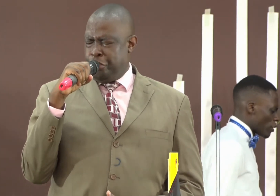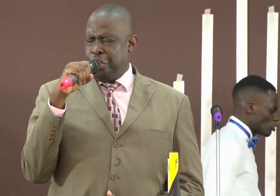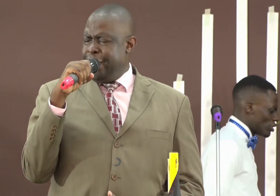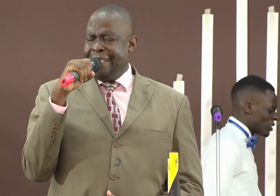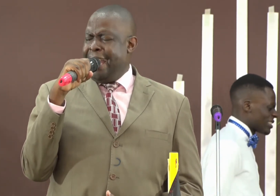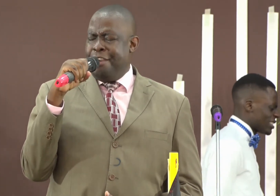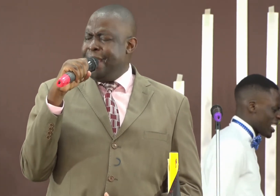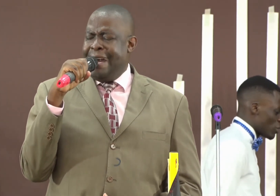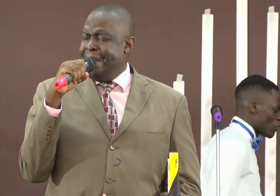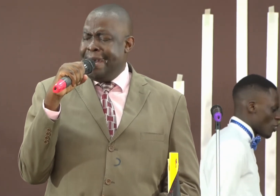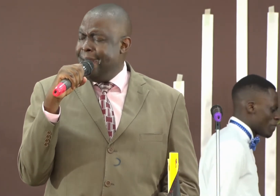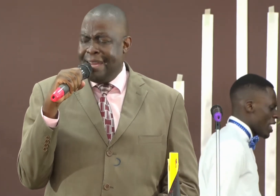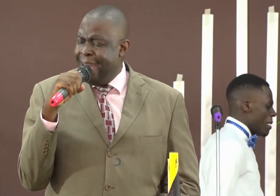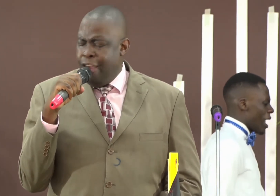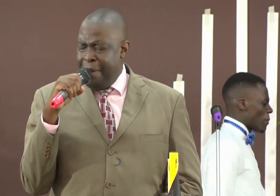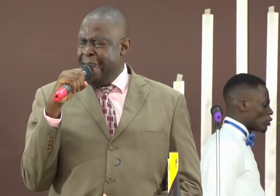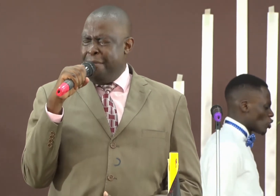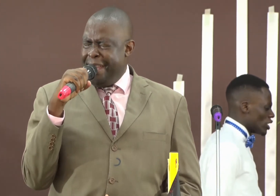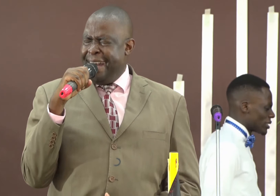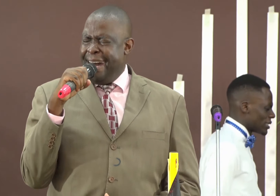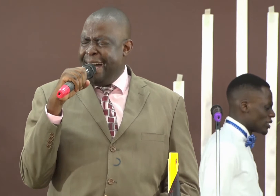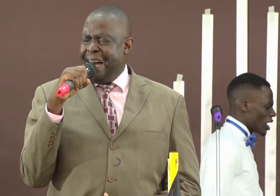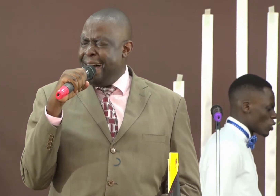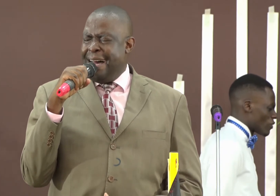mamira ensonga za Uganda